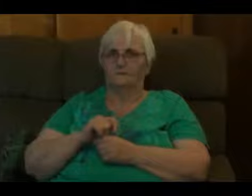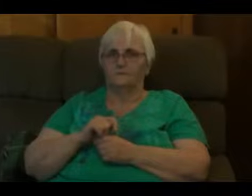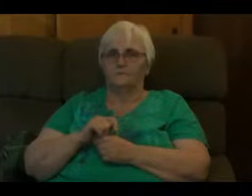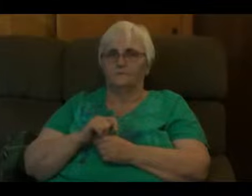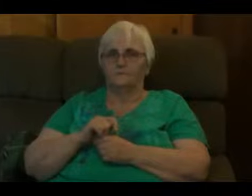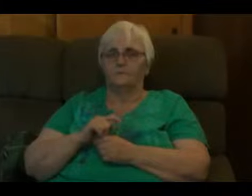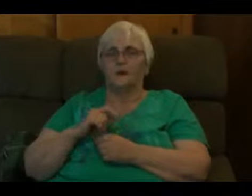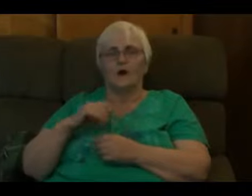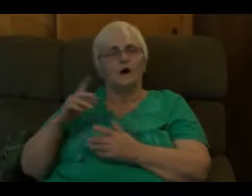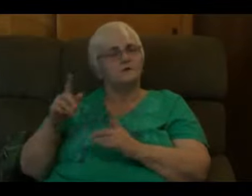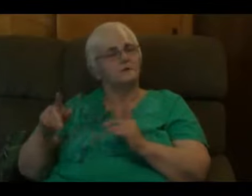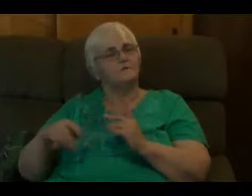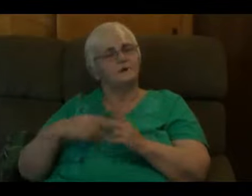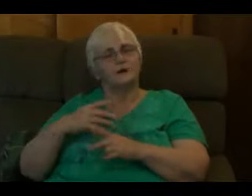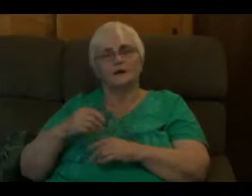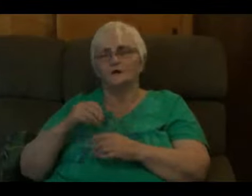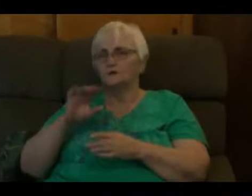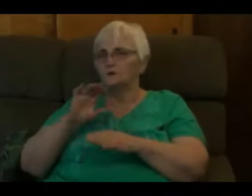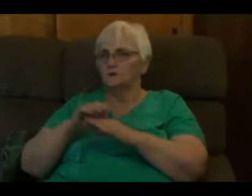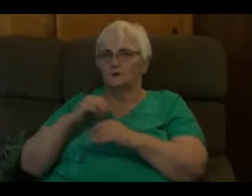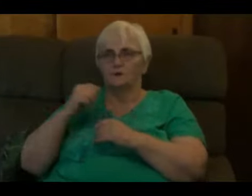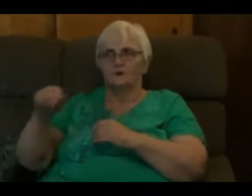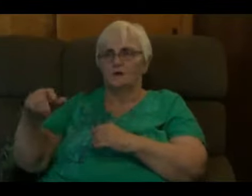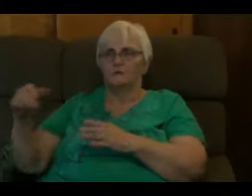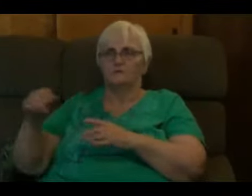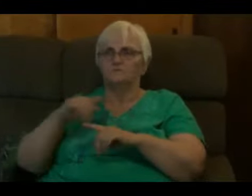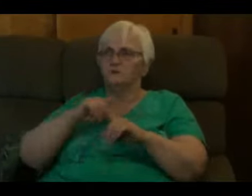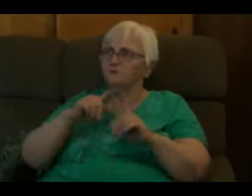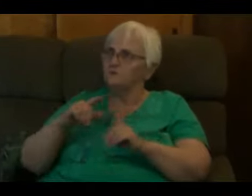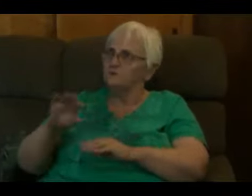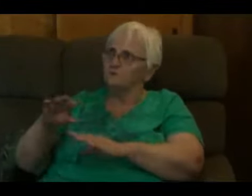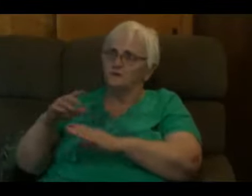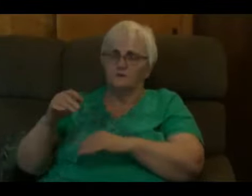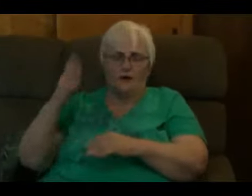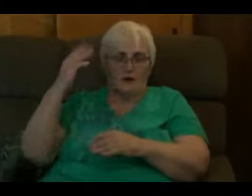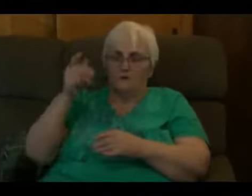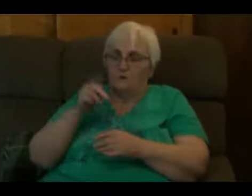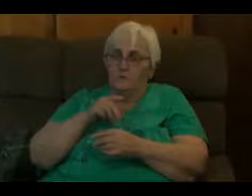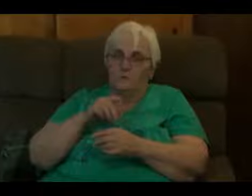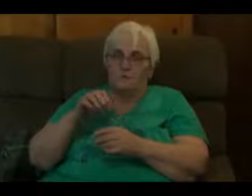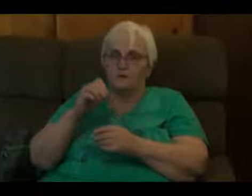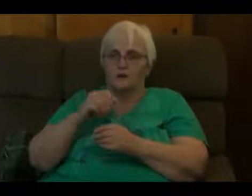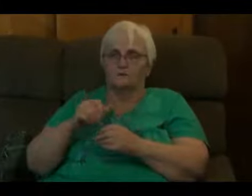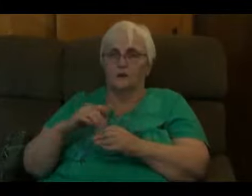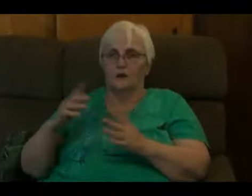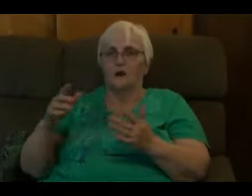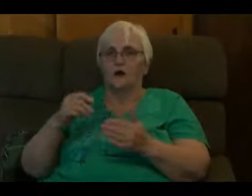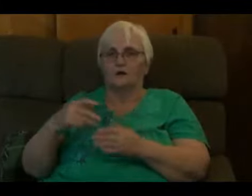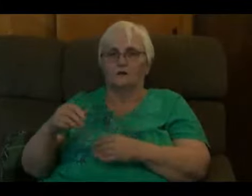There's all kinds of churches out there. And I don't know the percentage, but the vast majority of them are confused.